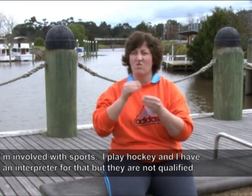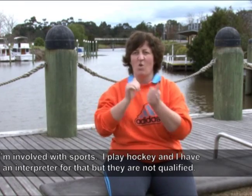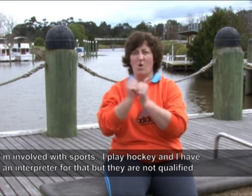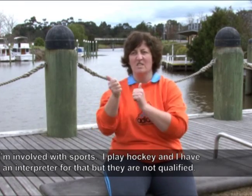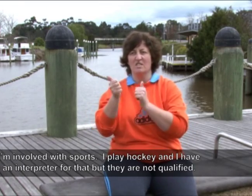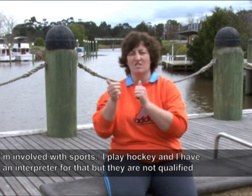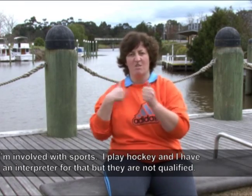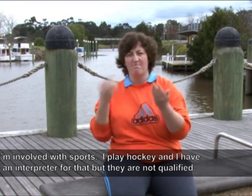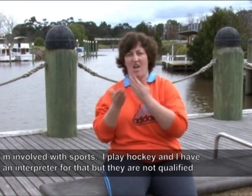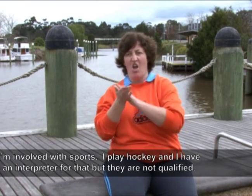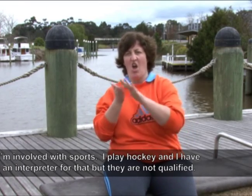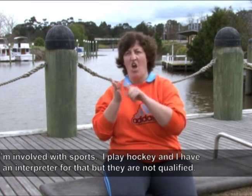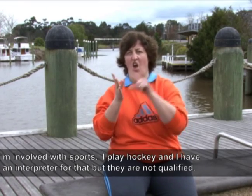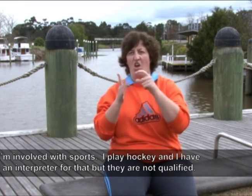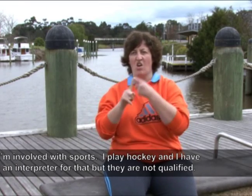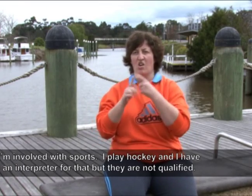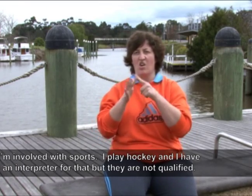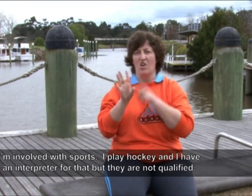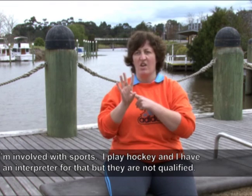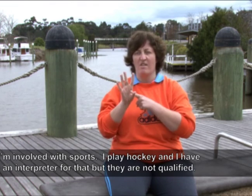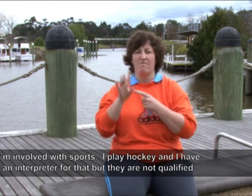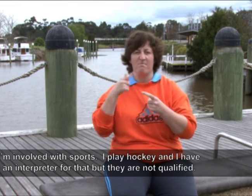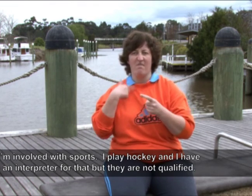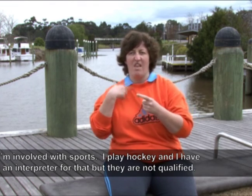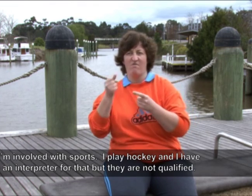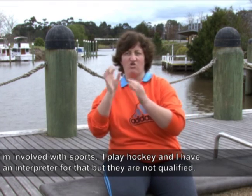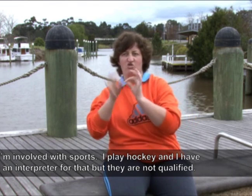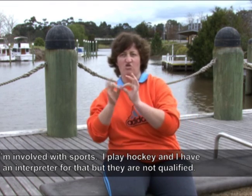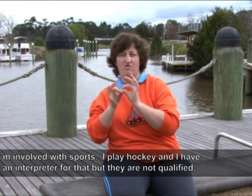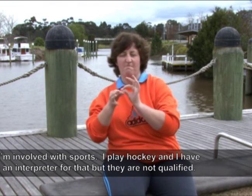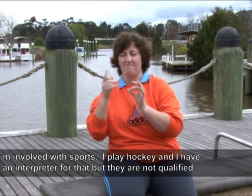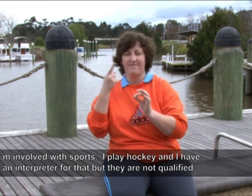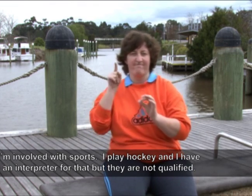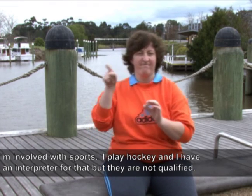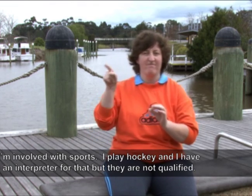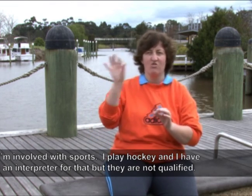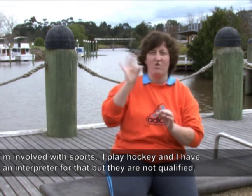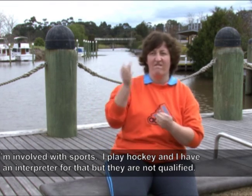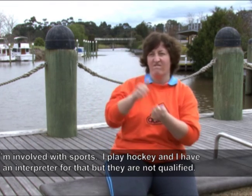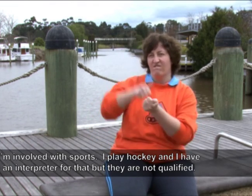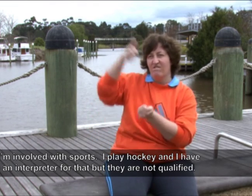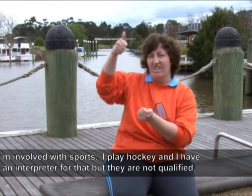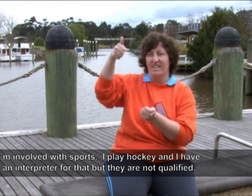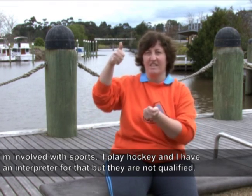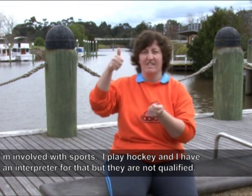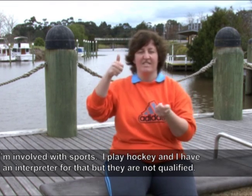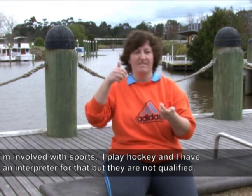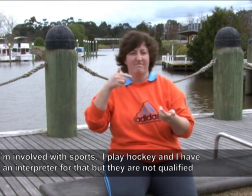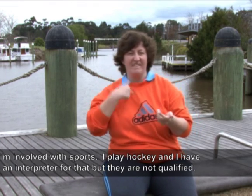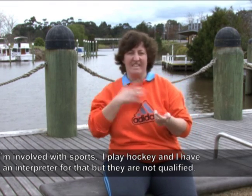I'm involved with sports. I play hockey, and I have an interpreter for that, but they are not qualified. I'd